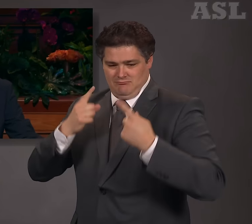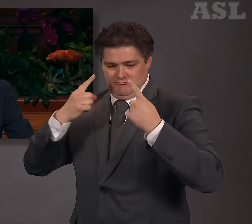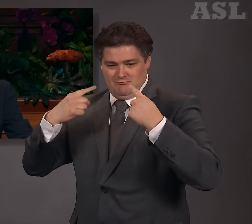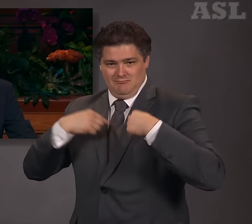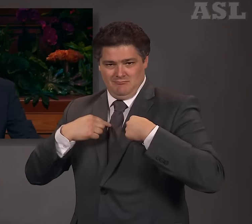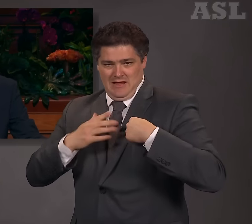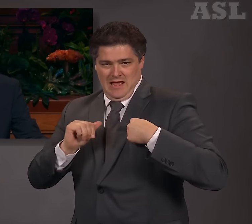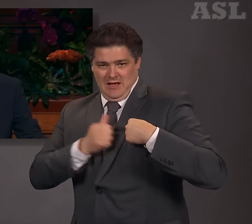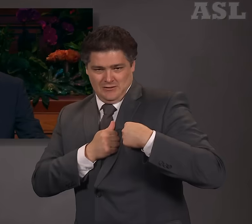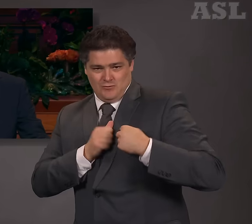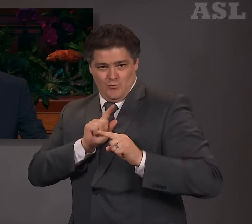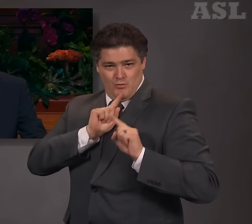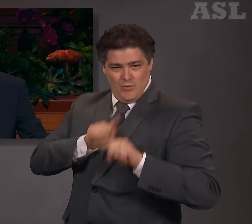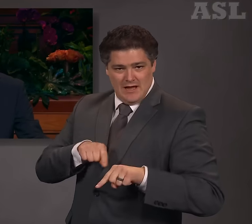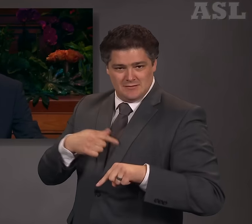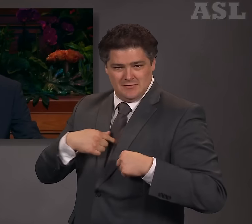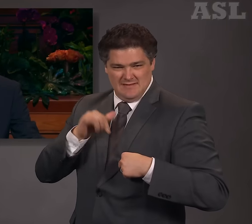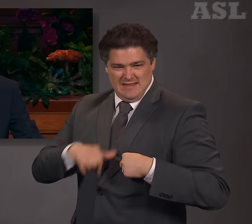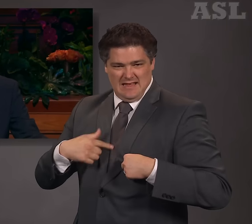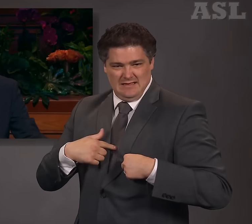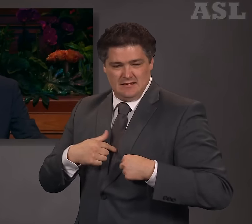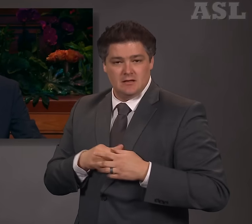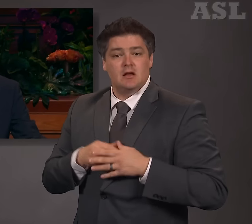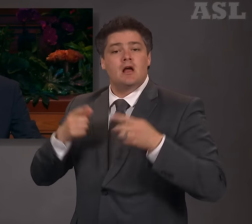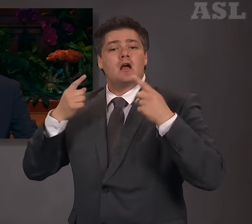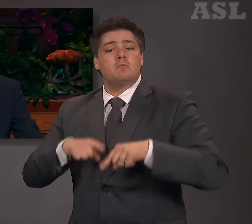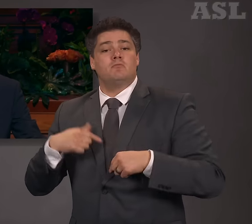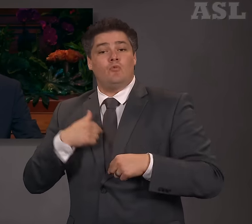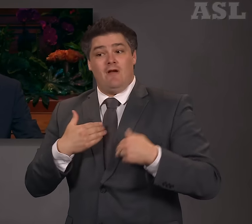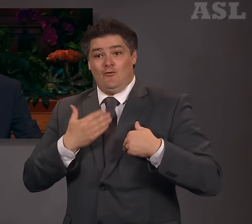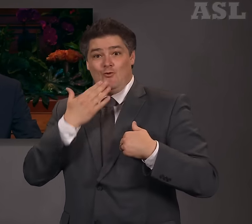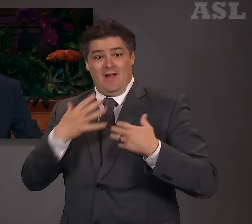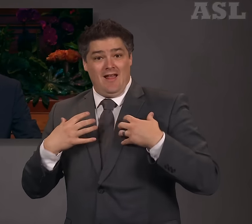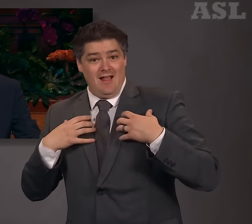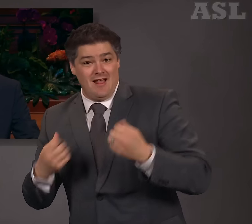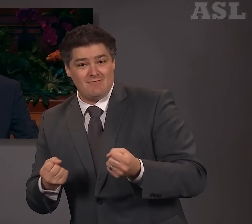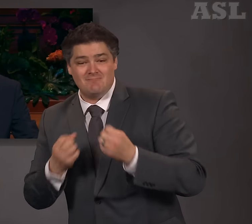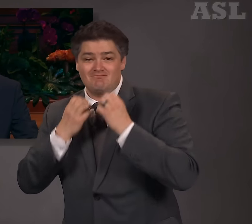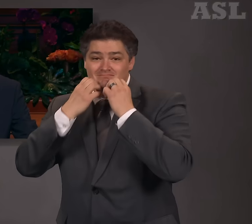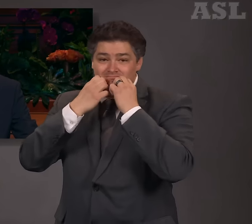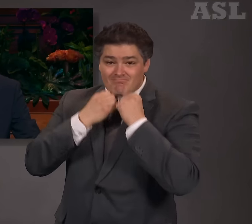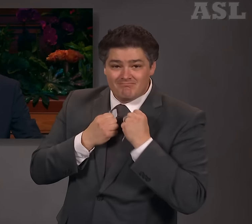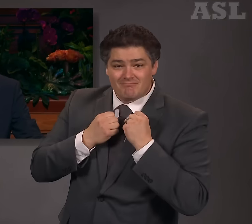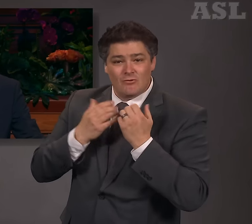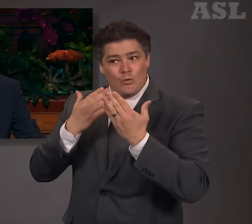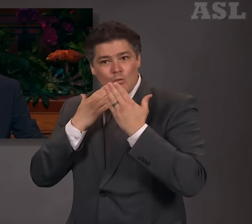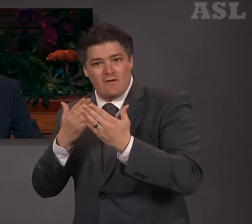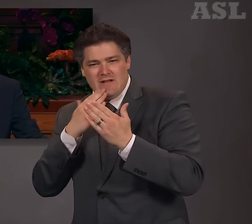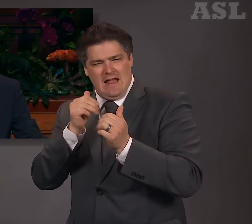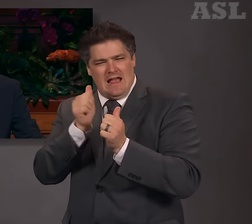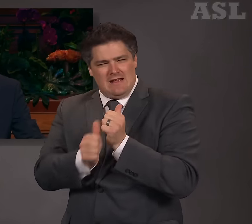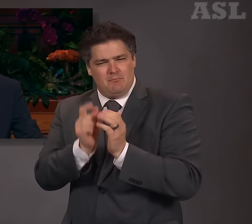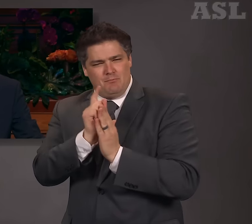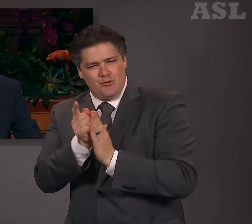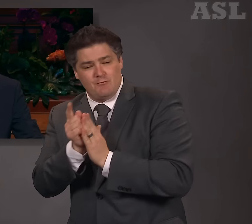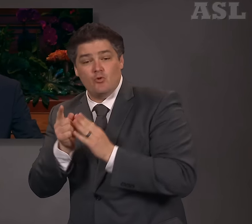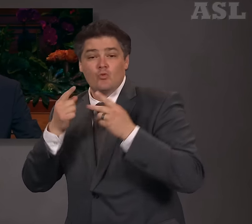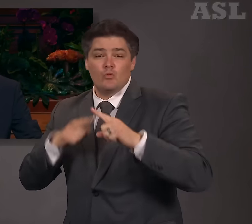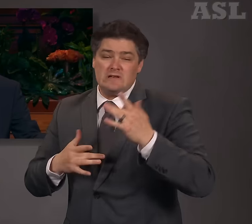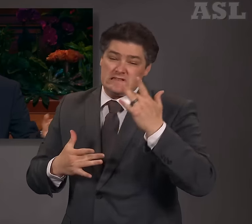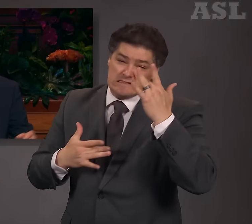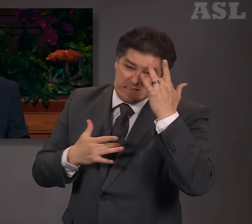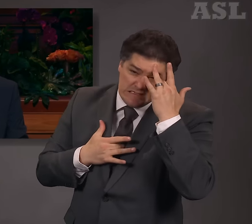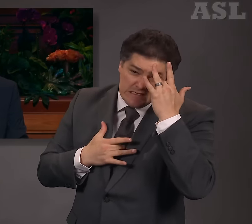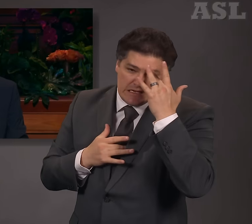health, cherish and be grateful for it every moment. When in sickness, seek to patiently learn from it and know that this